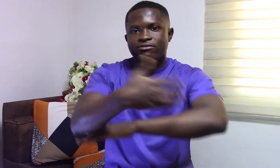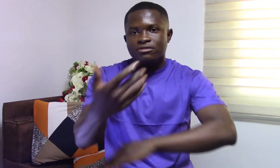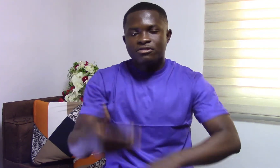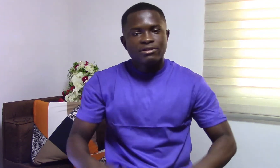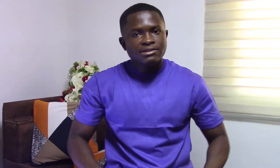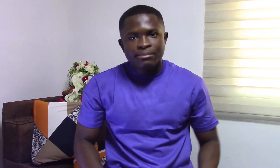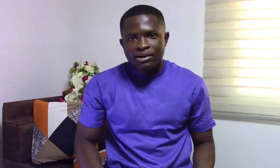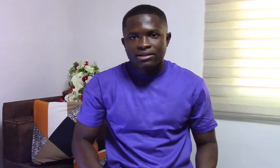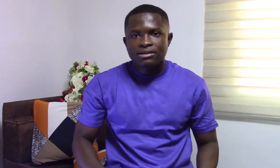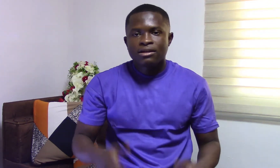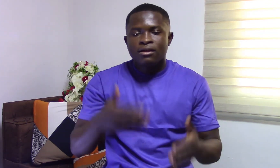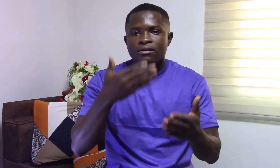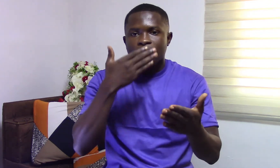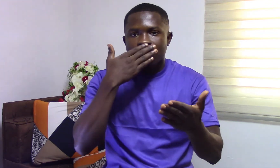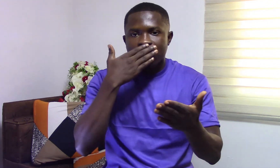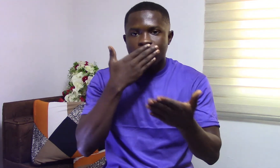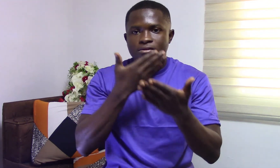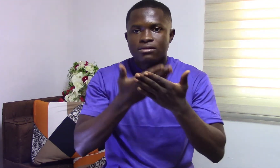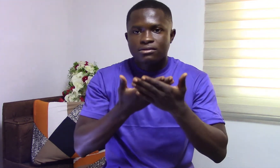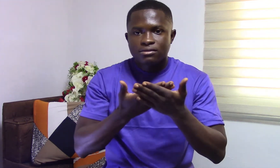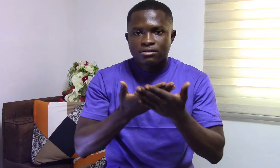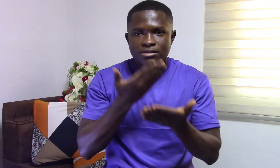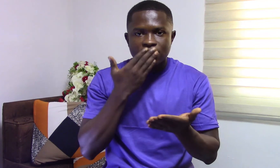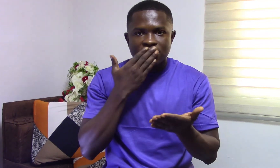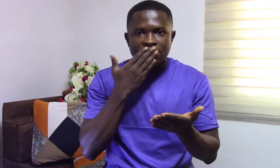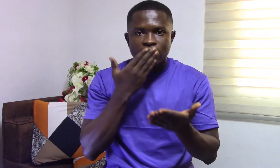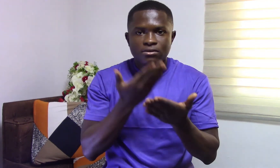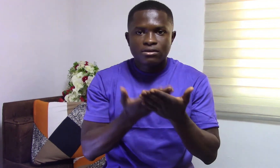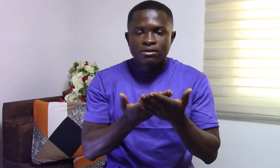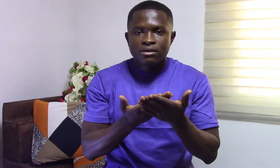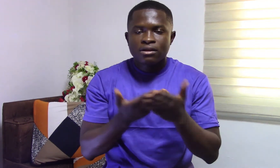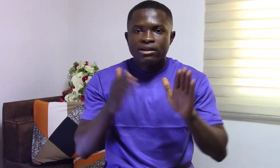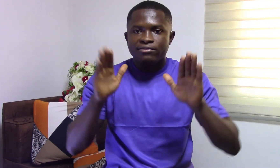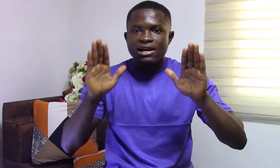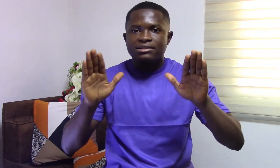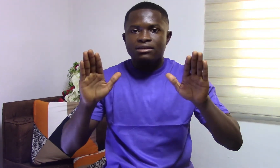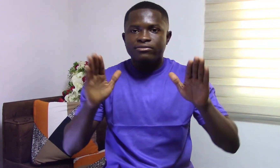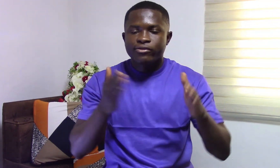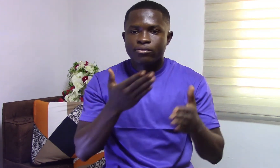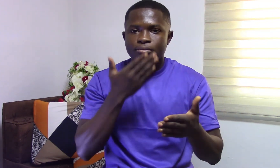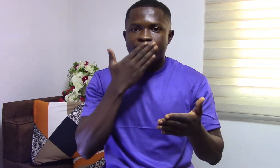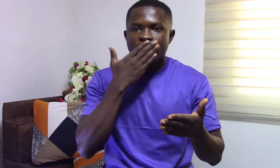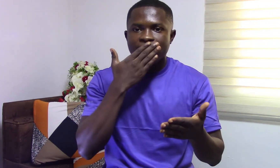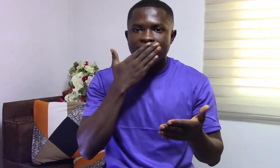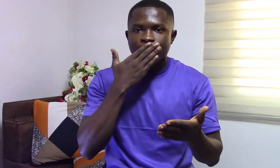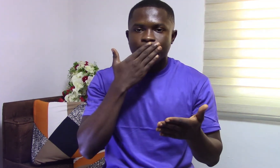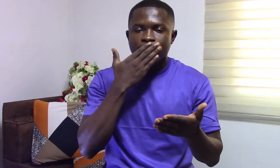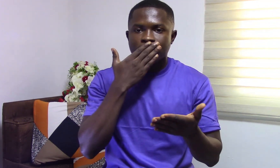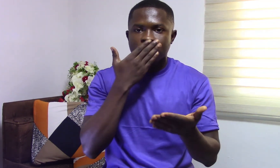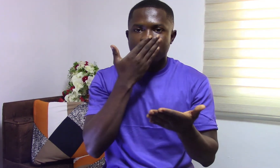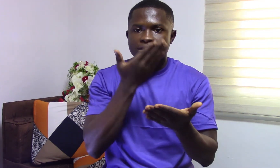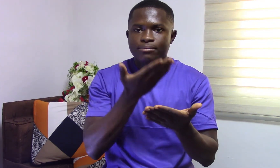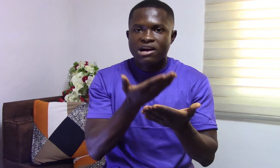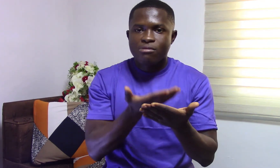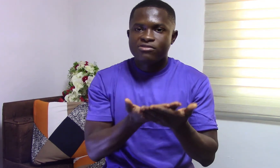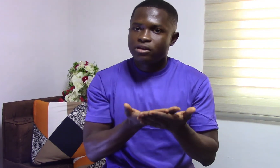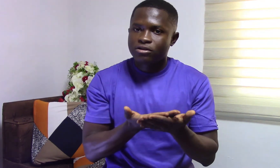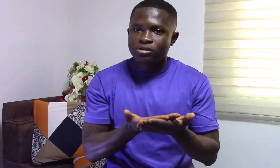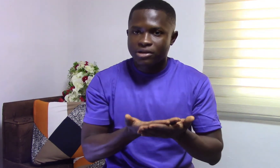greet somebody, you add good. So this is the sign good. The flat hand form from the lip to the palm of the non-dominant